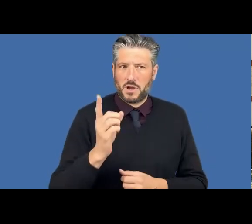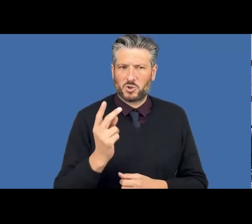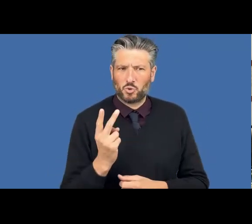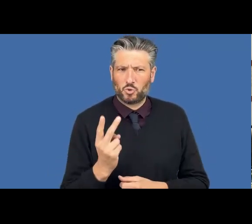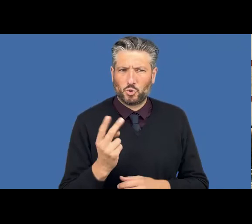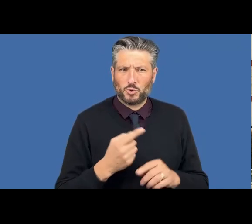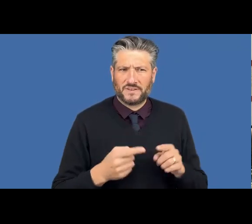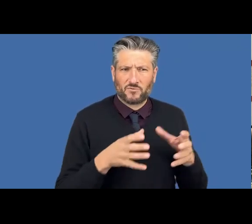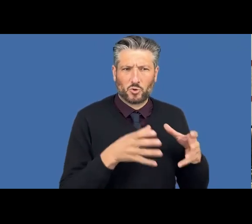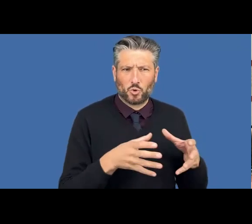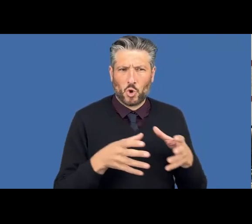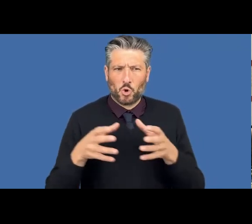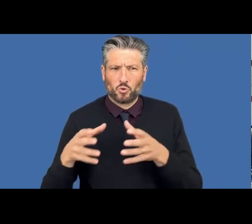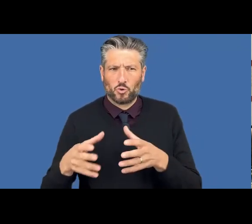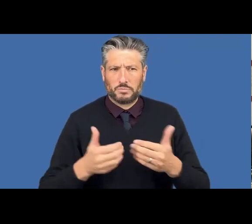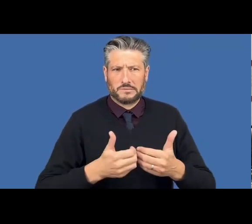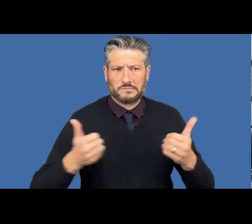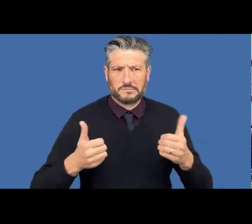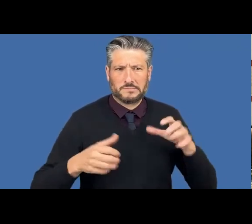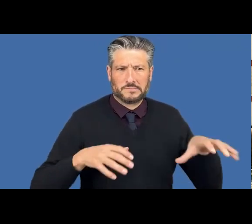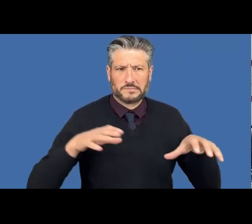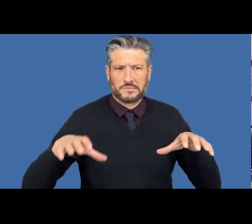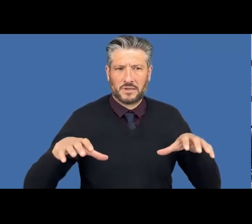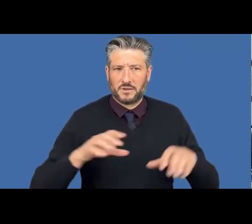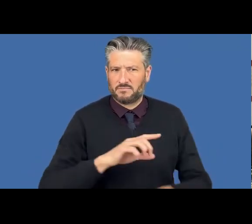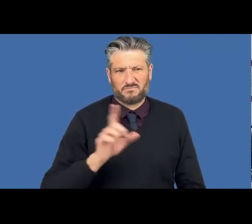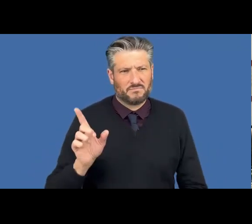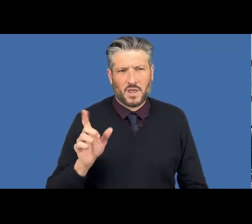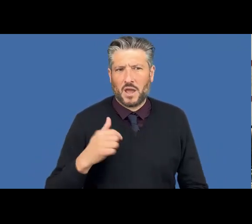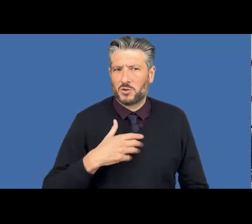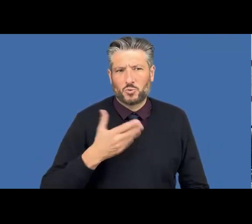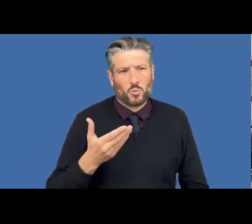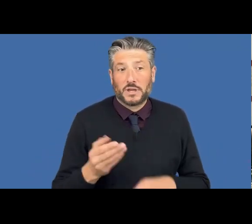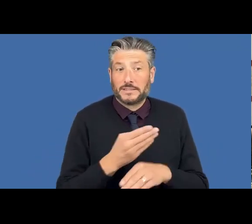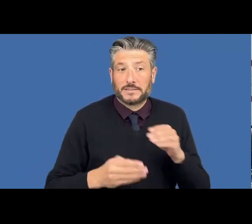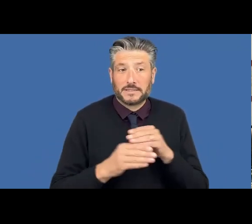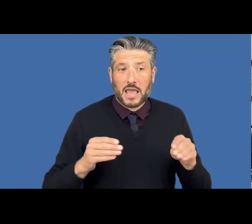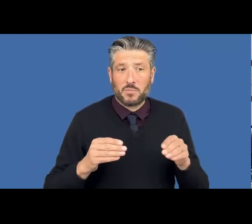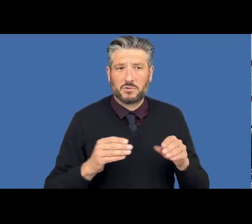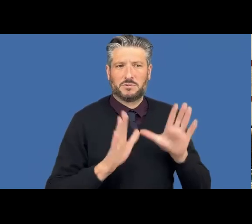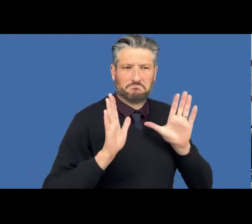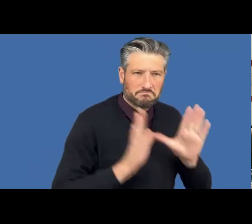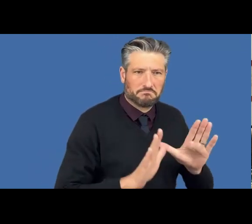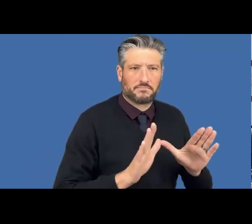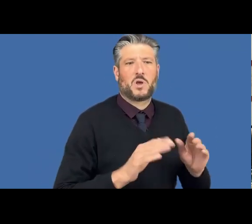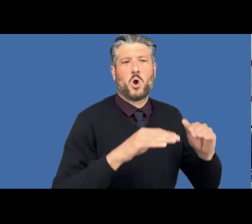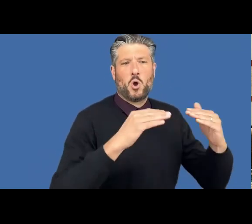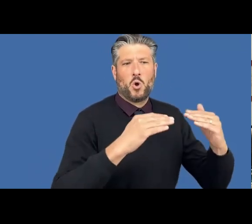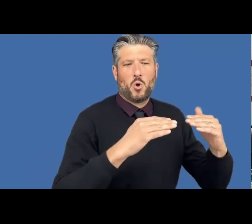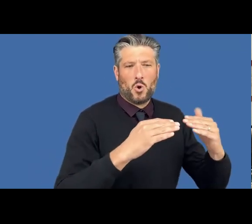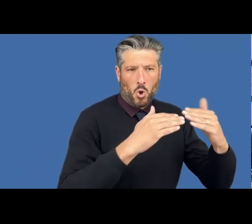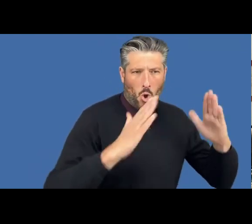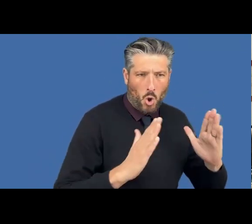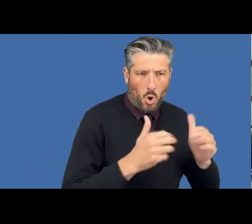essentially, if you're disabled, you remote work and you never get to see anybody, because that social aspect is